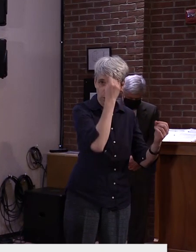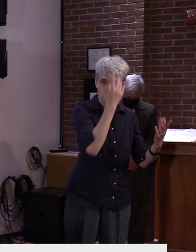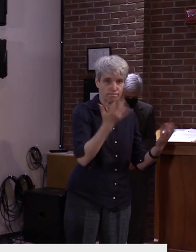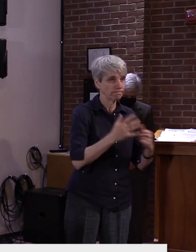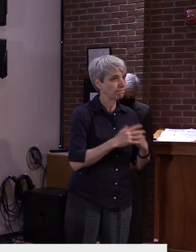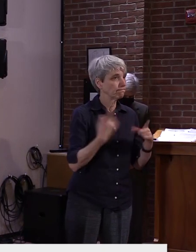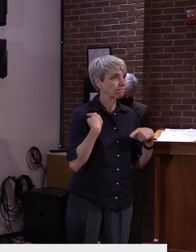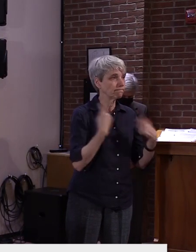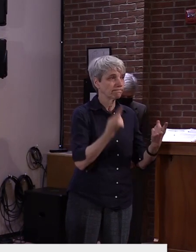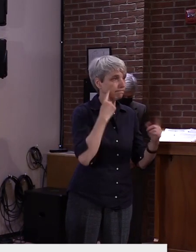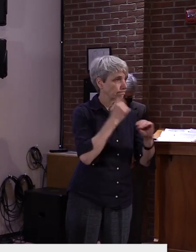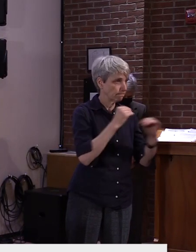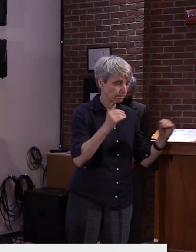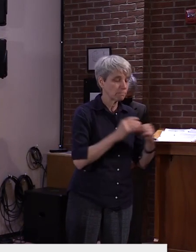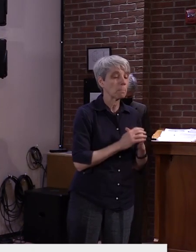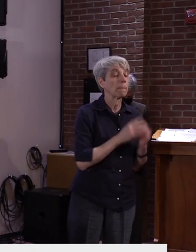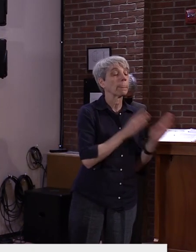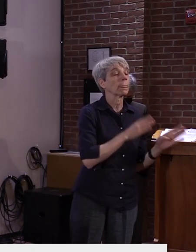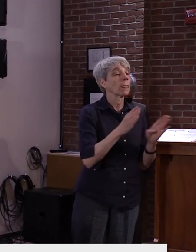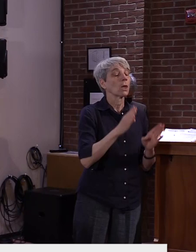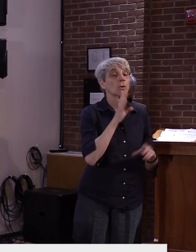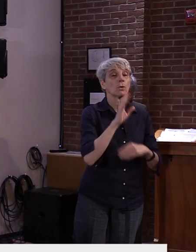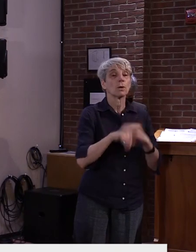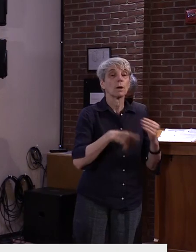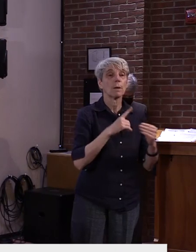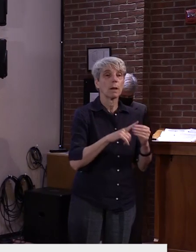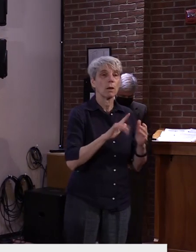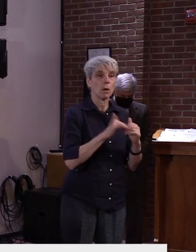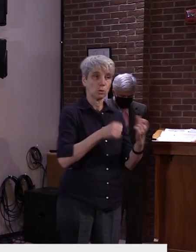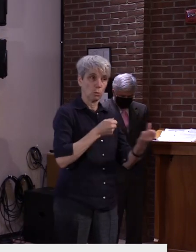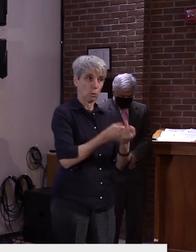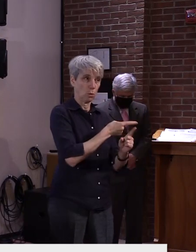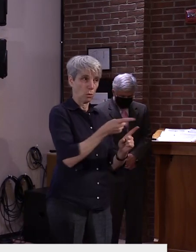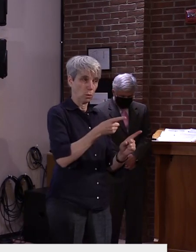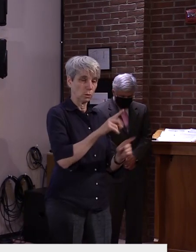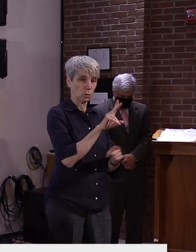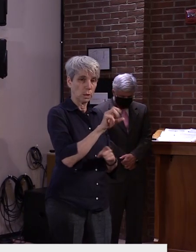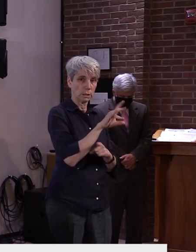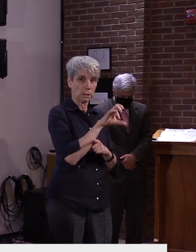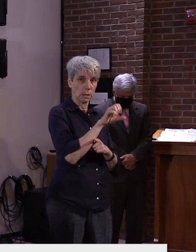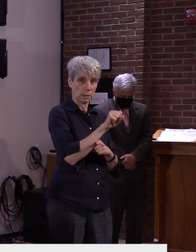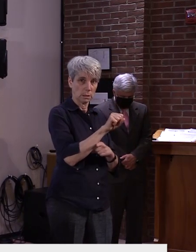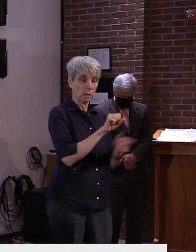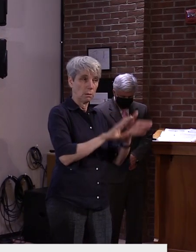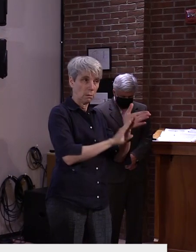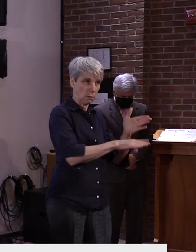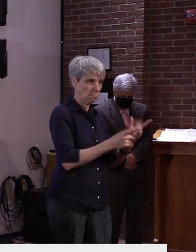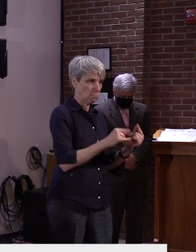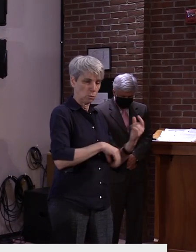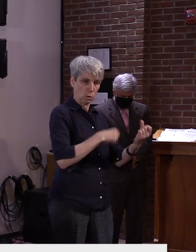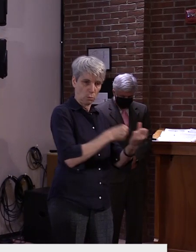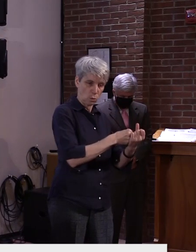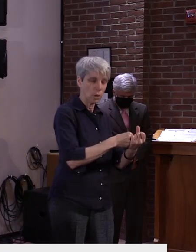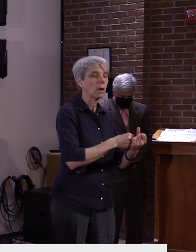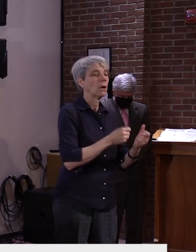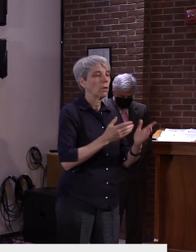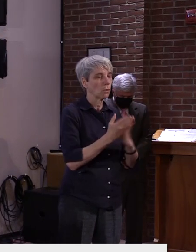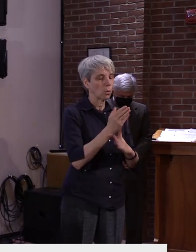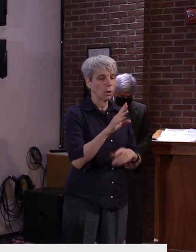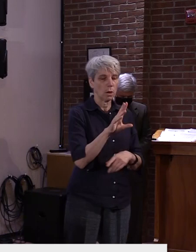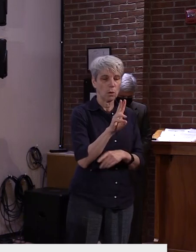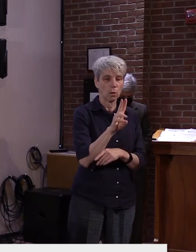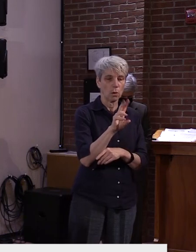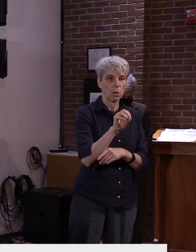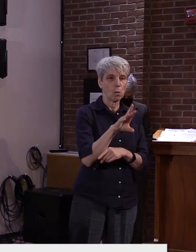to date. With regards to services being provided, we are, through our Workforce Development Division, working with